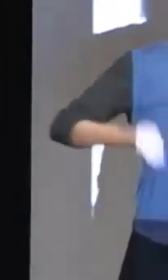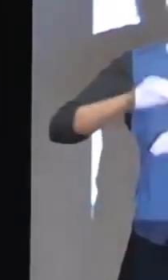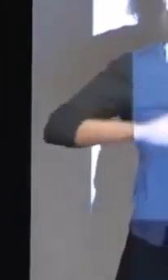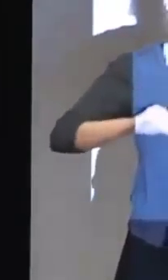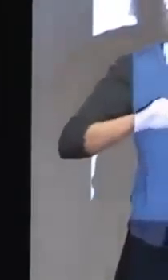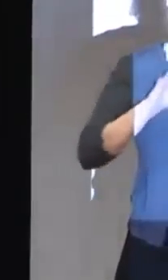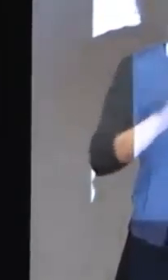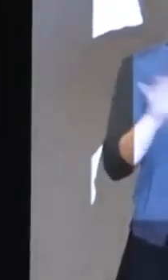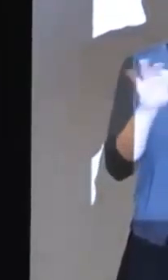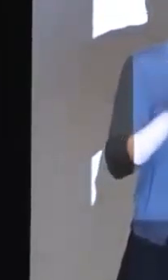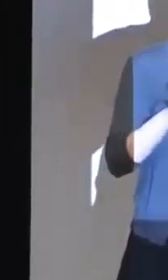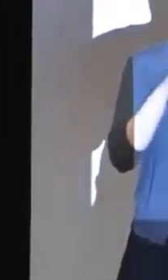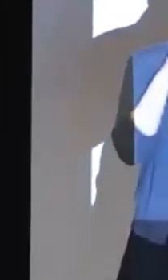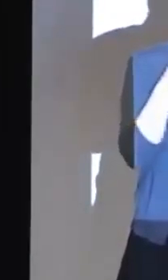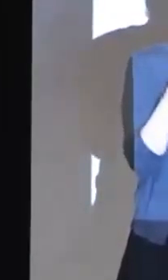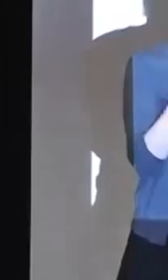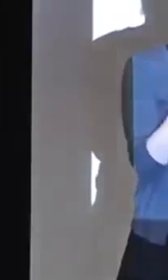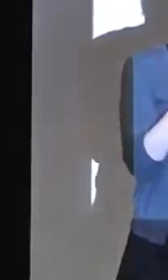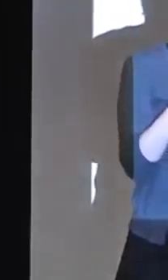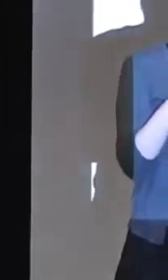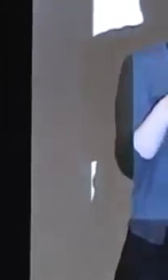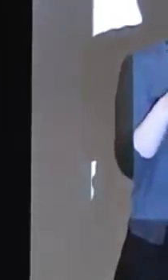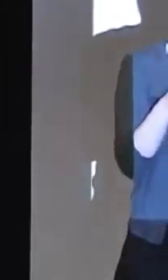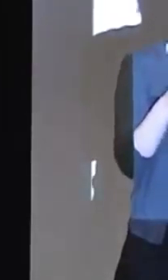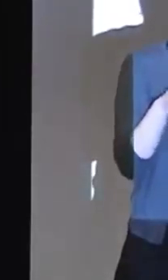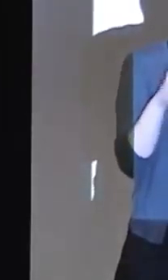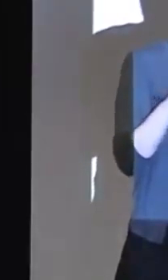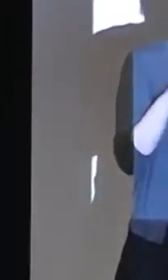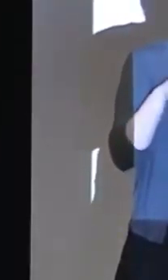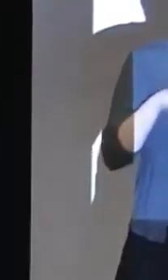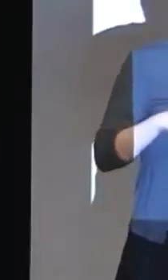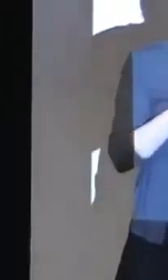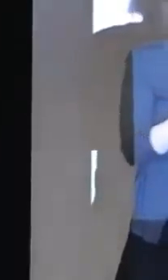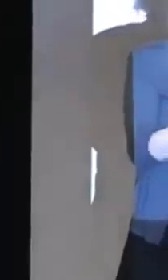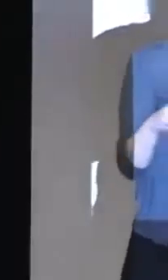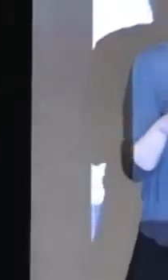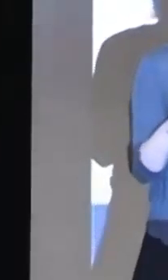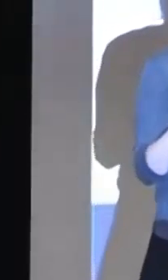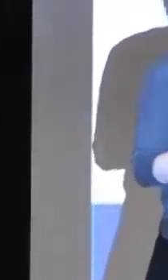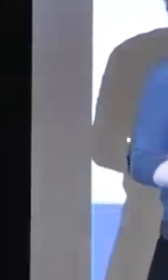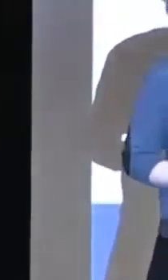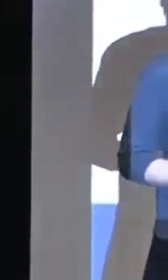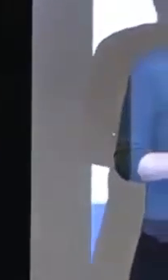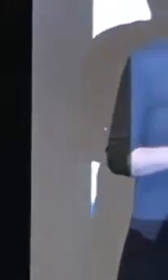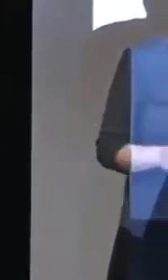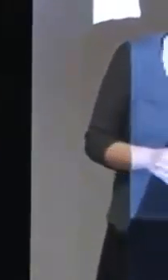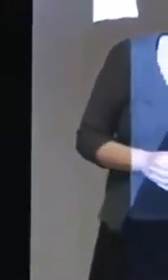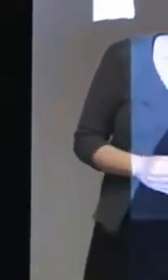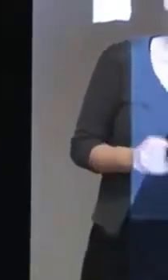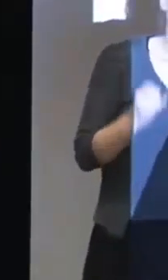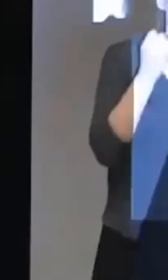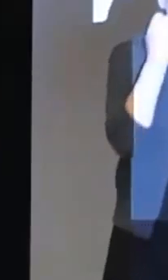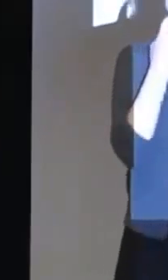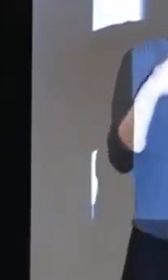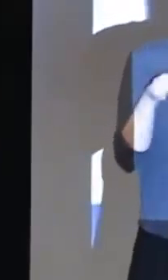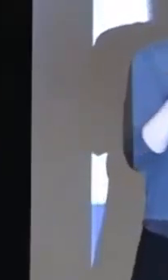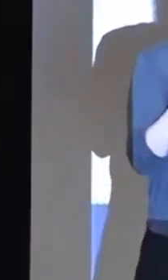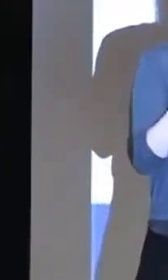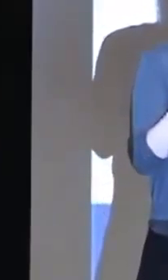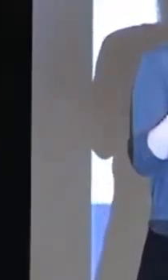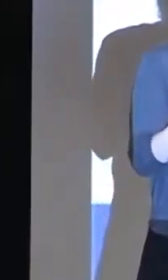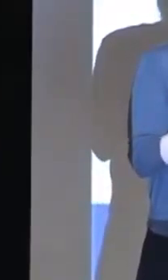will be critical in these 9 or so sessions that we have come forward in just a moment. That is, if you choose to engage